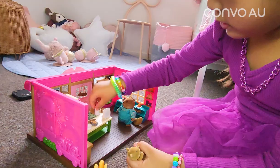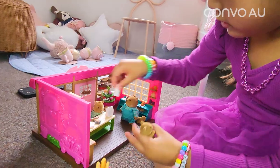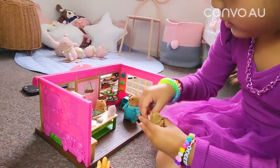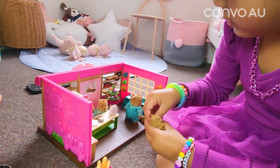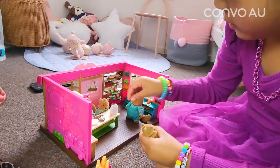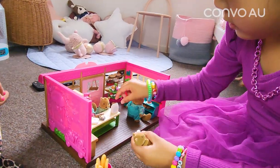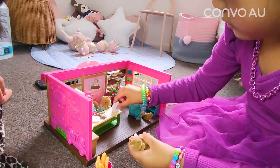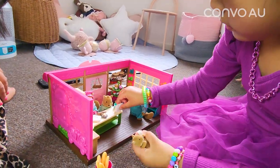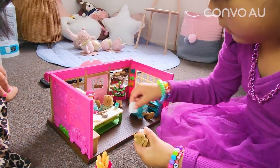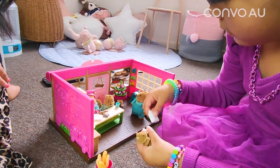Music